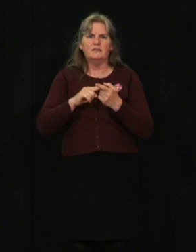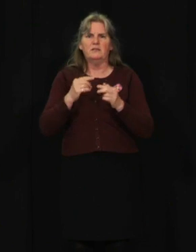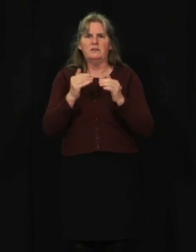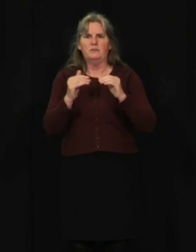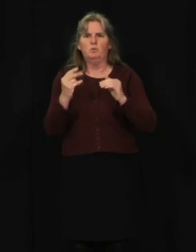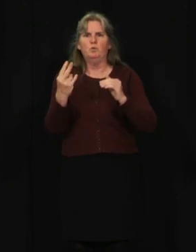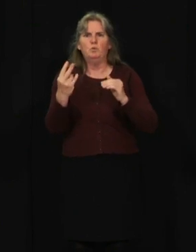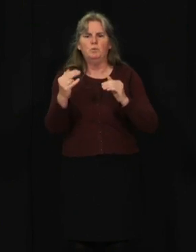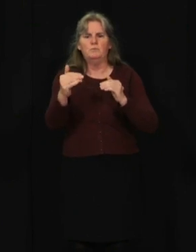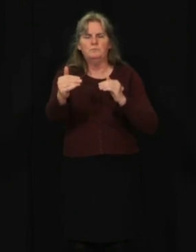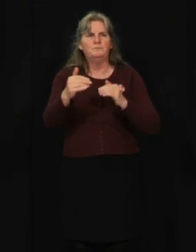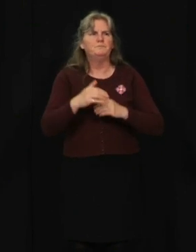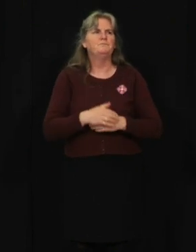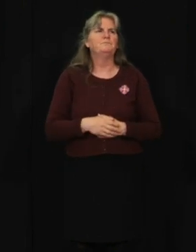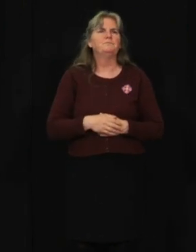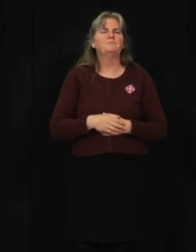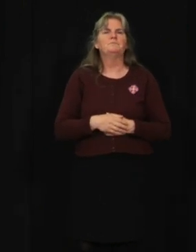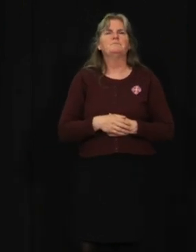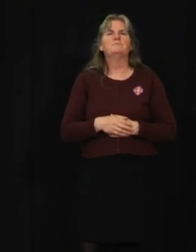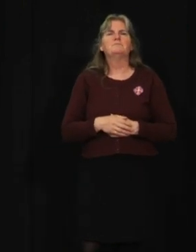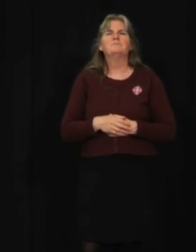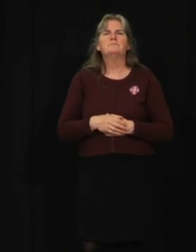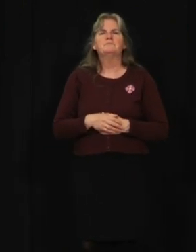We'll move now to Julien Roboreal.